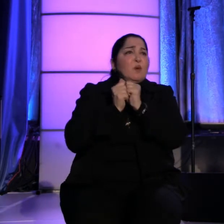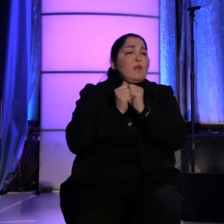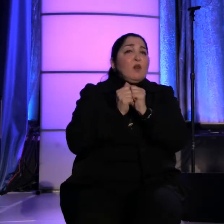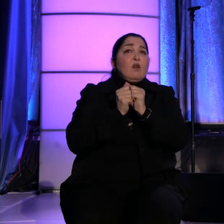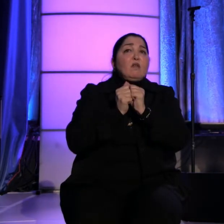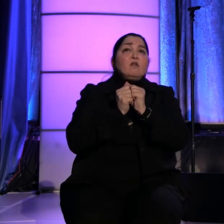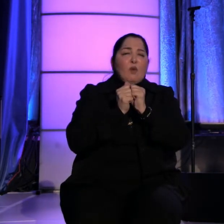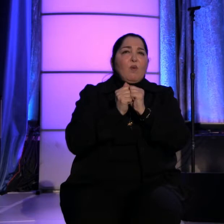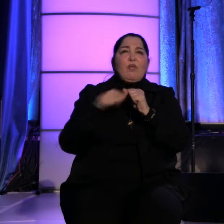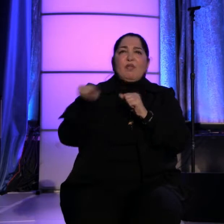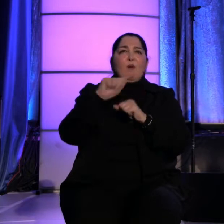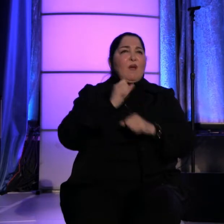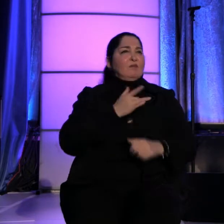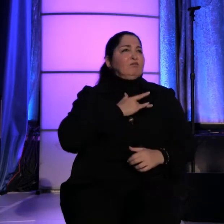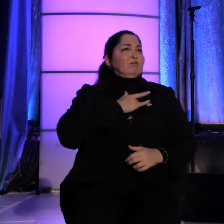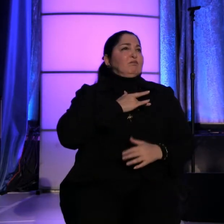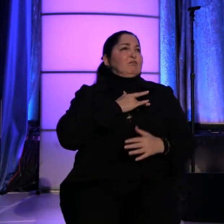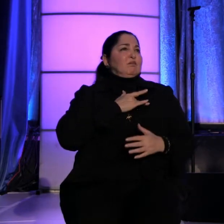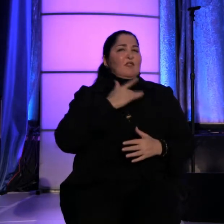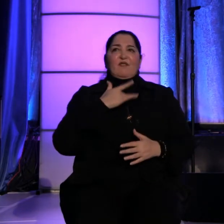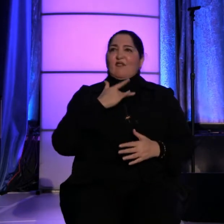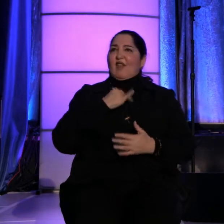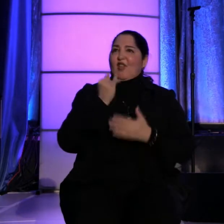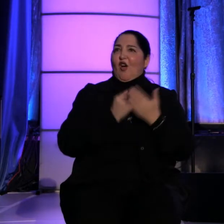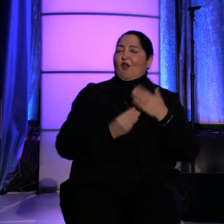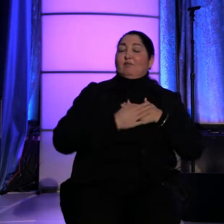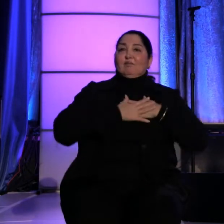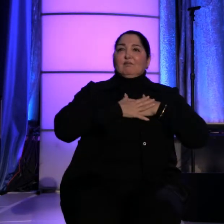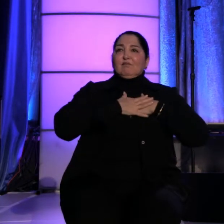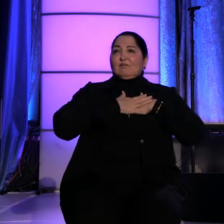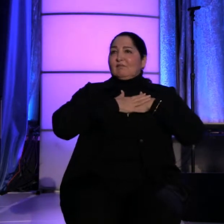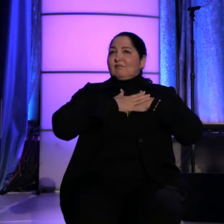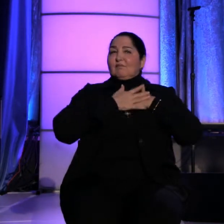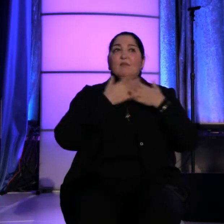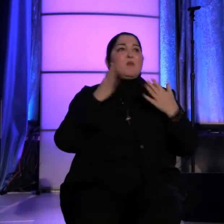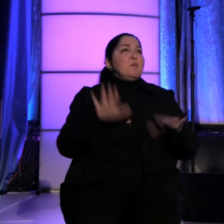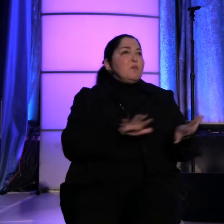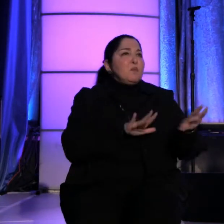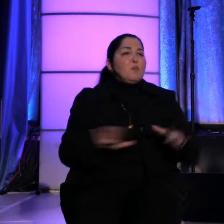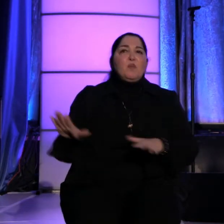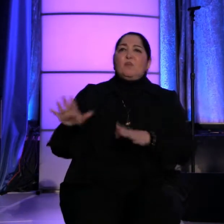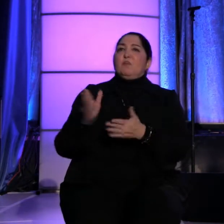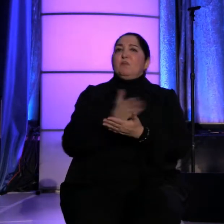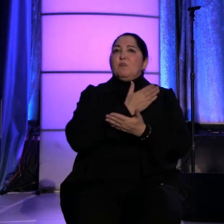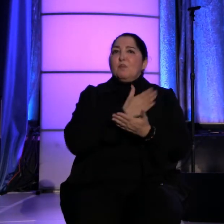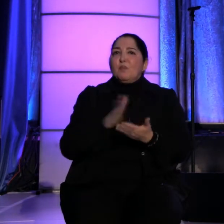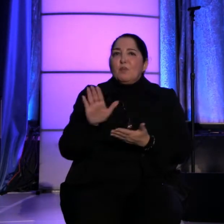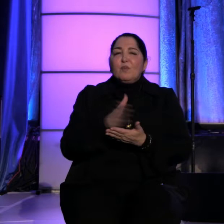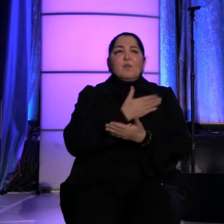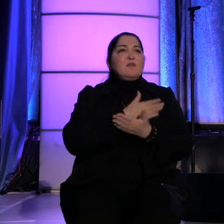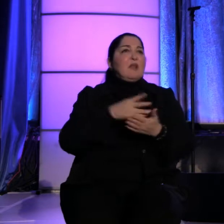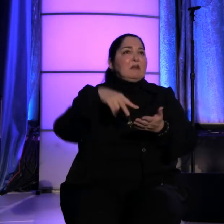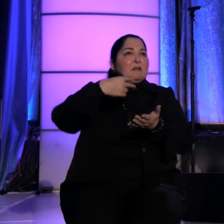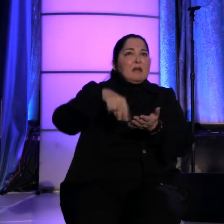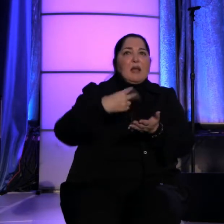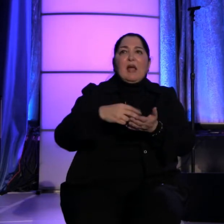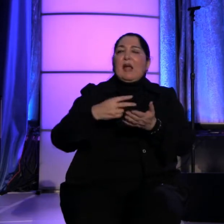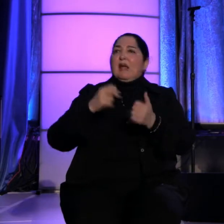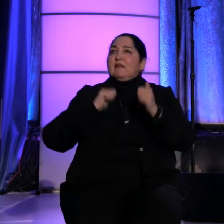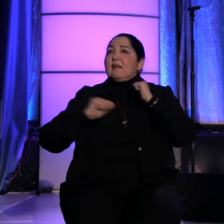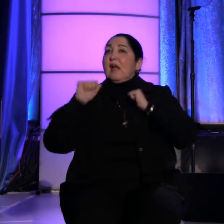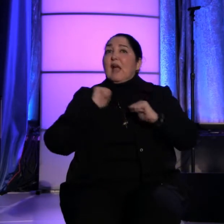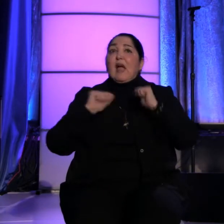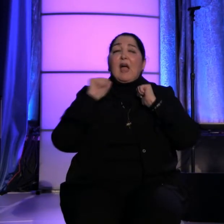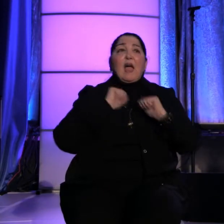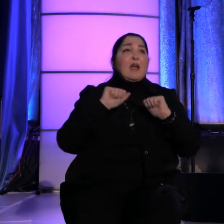full power of the arts, and so they can feel inspired by the music and the dance and acting and the setting, so they